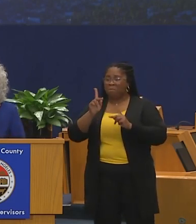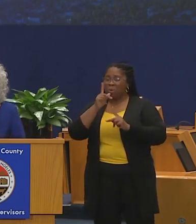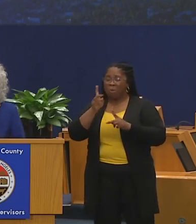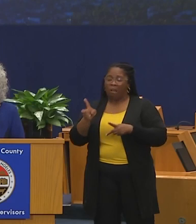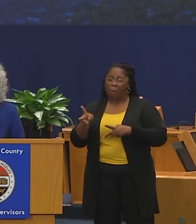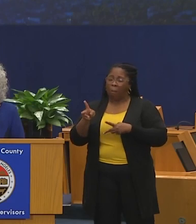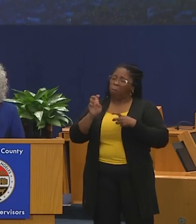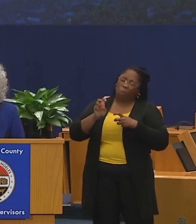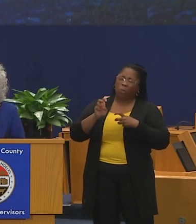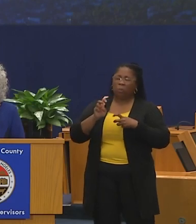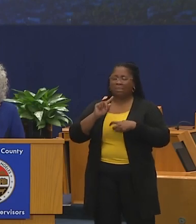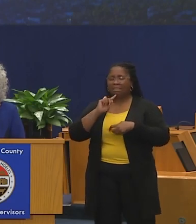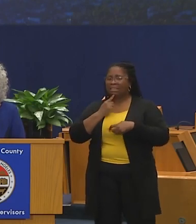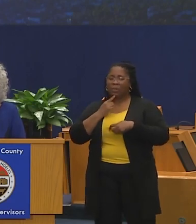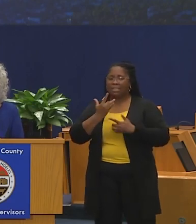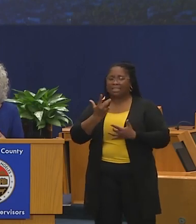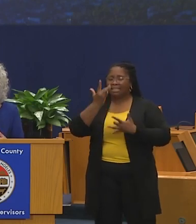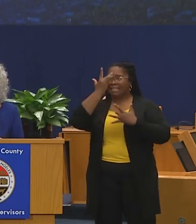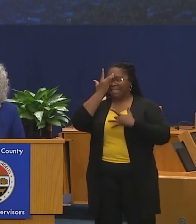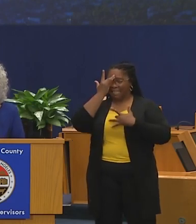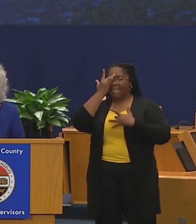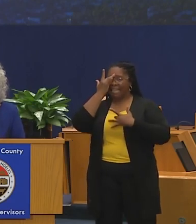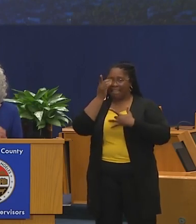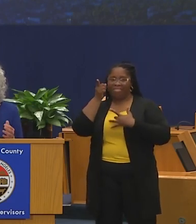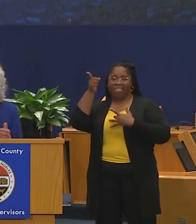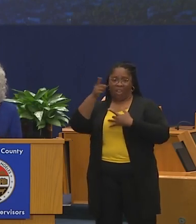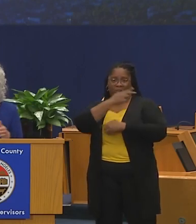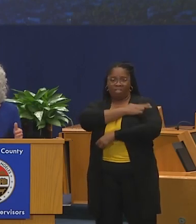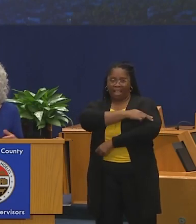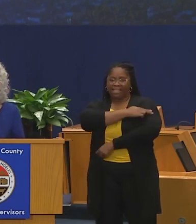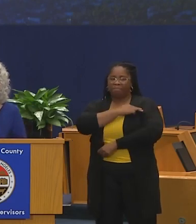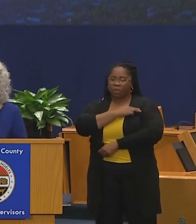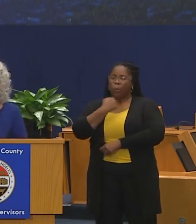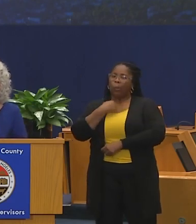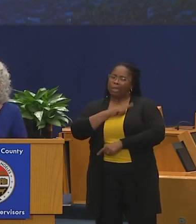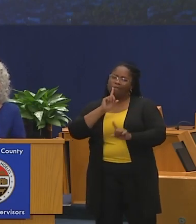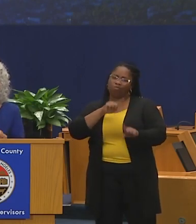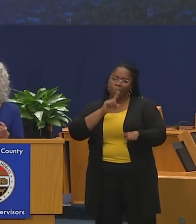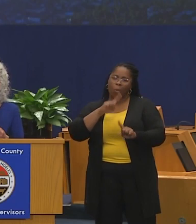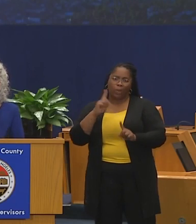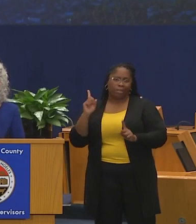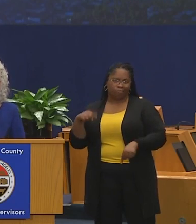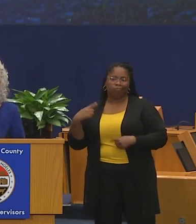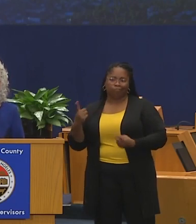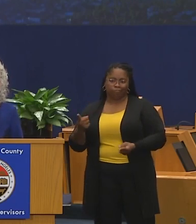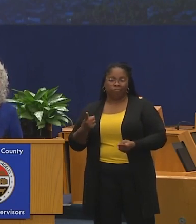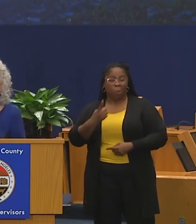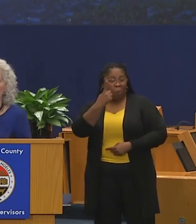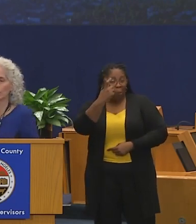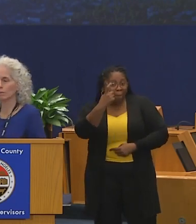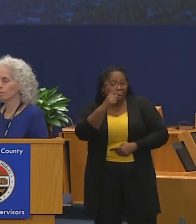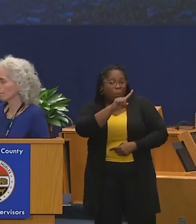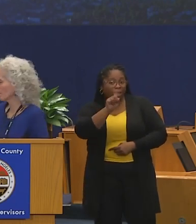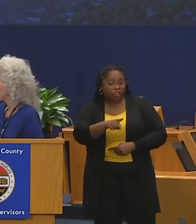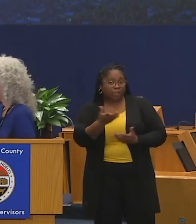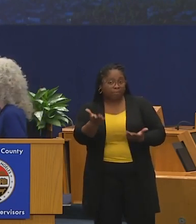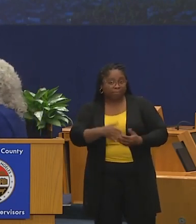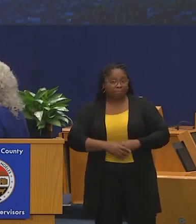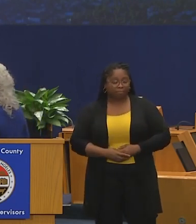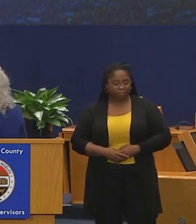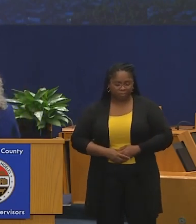when they do, in fact, go to the hospital, which is something we've been reporting all along. We have time for one more question.